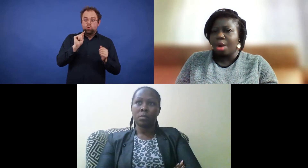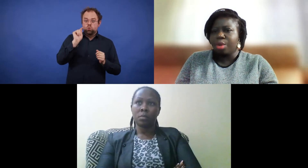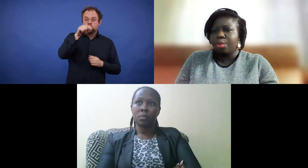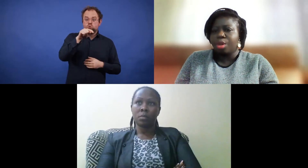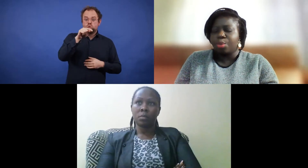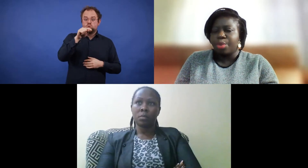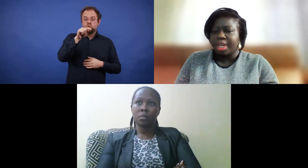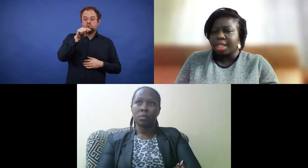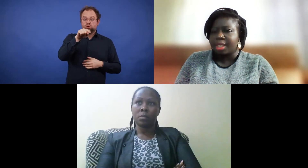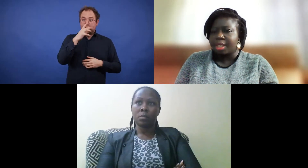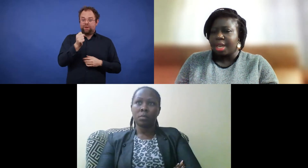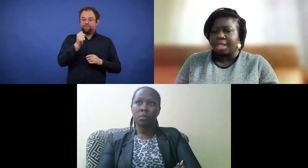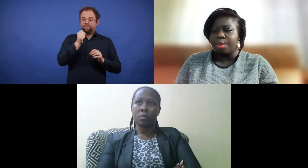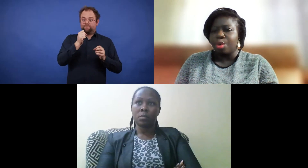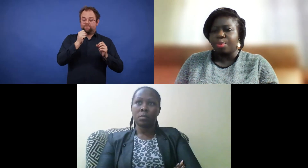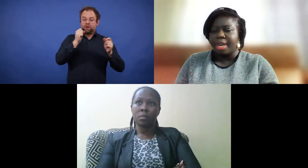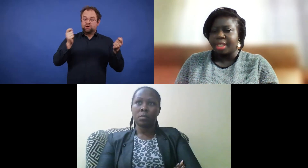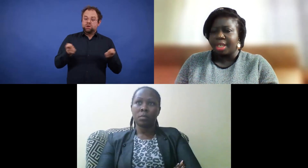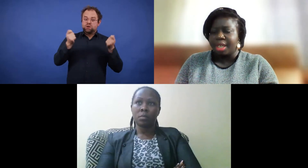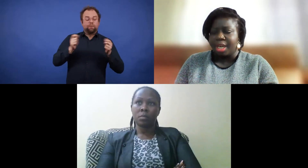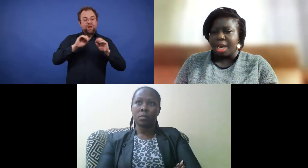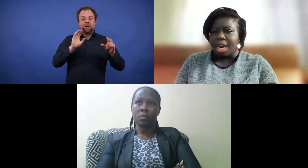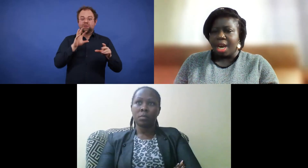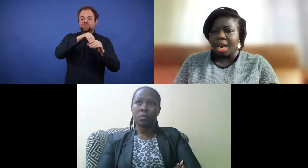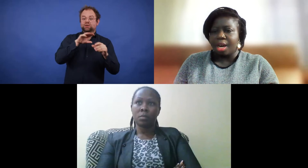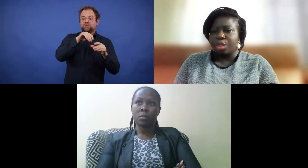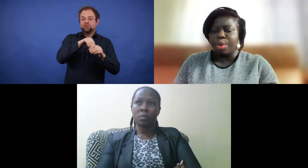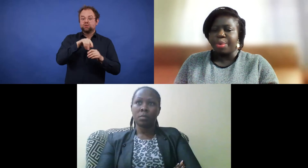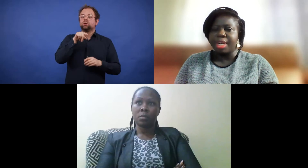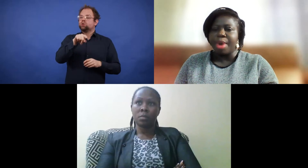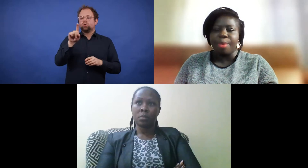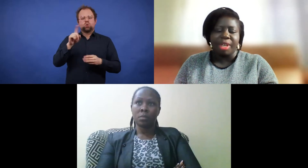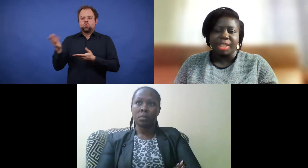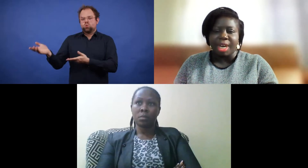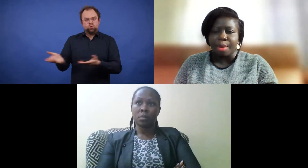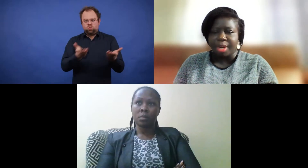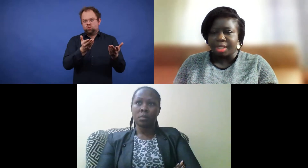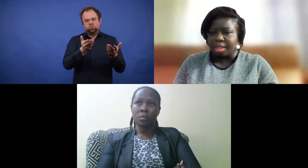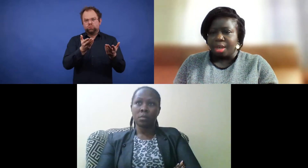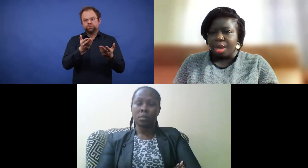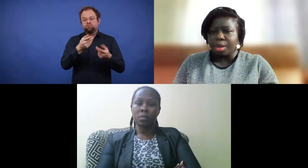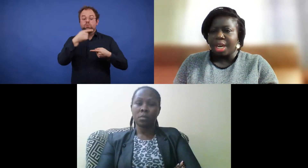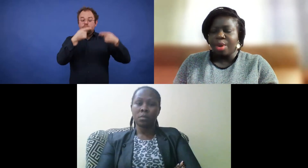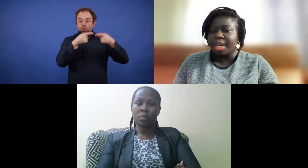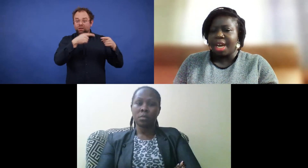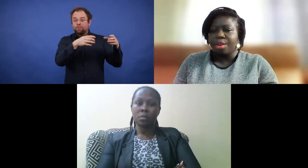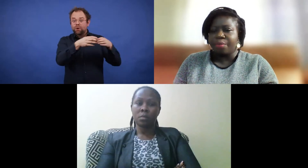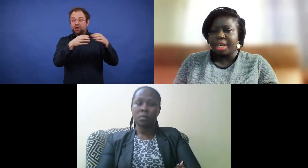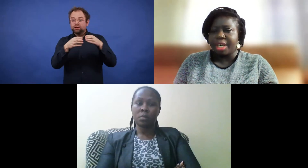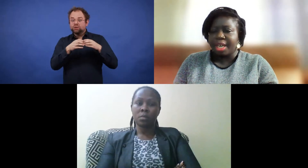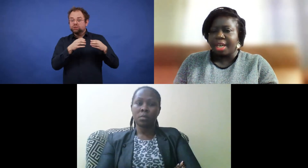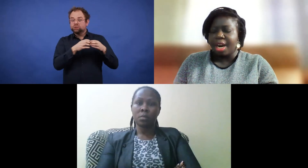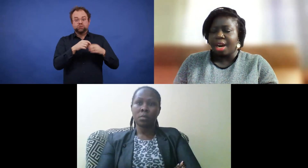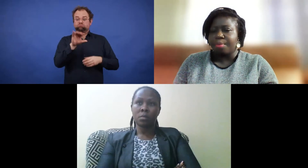So I wouldn't want to project a disabled person to represent my political party, because I know at the end of